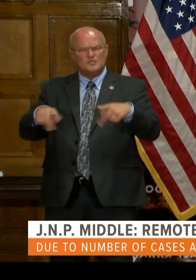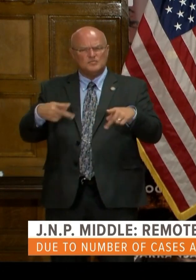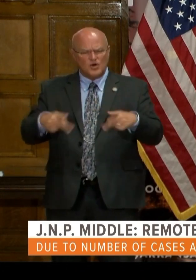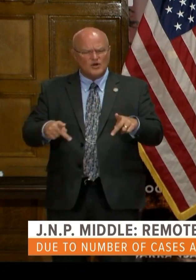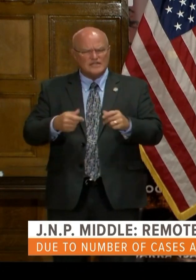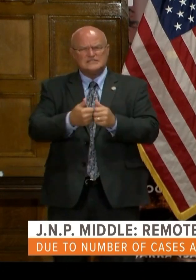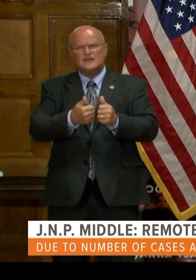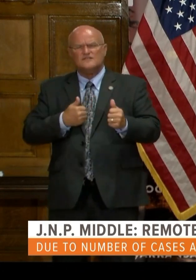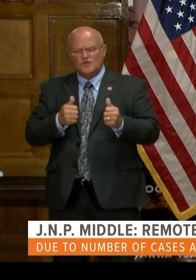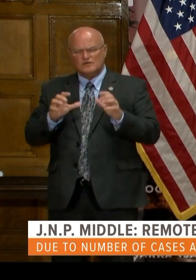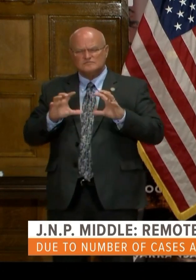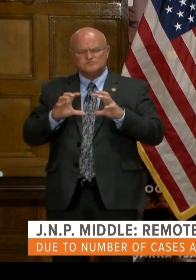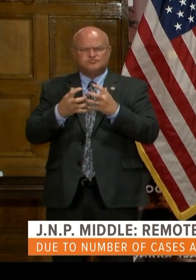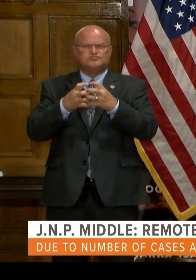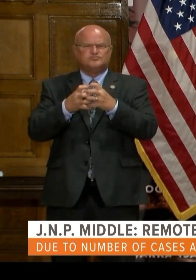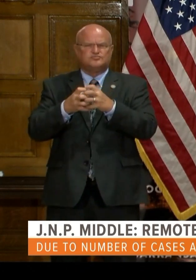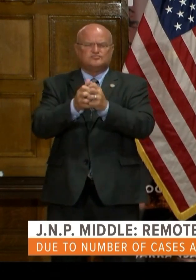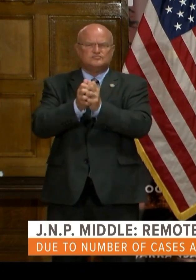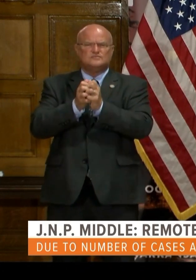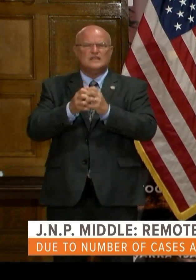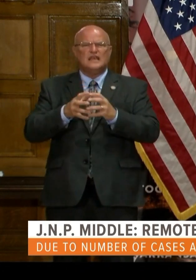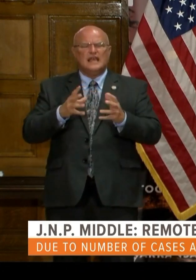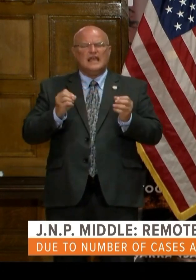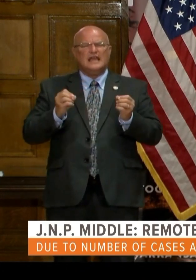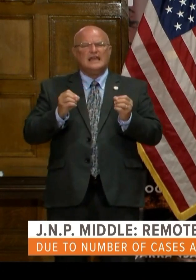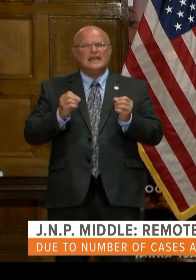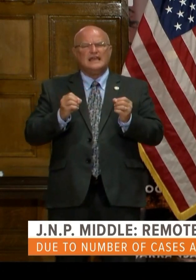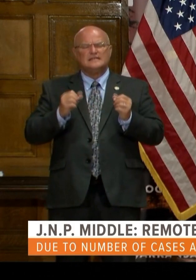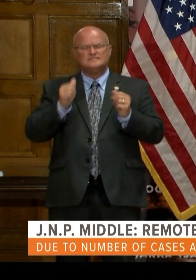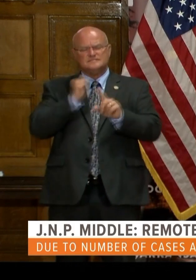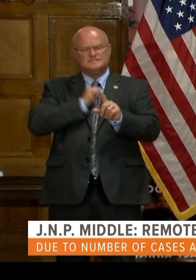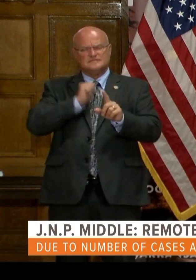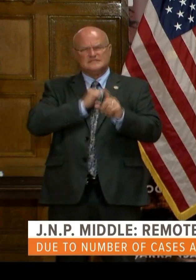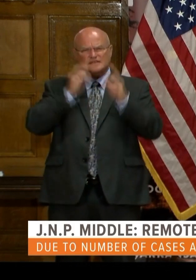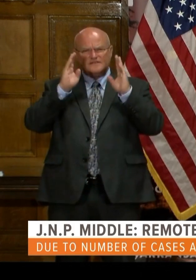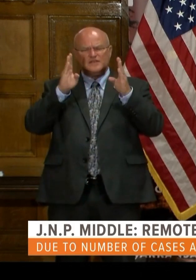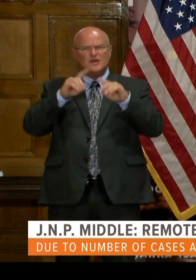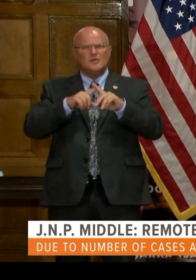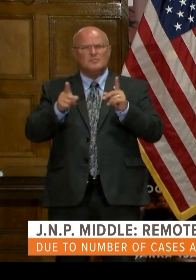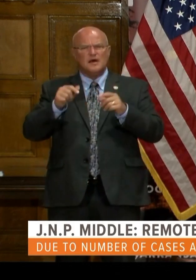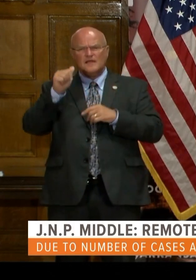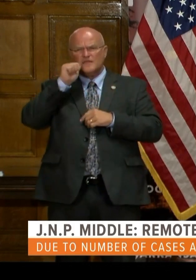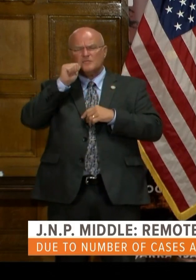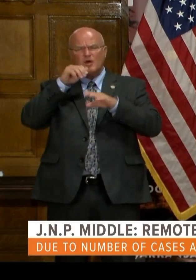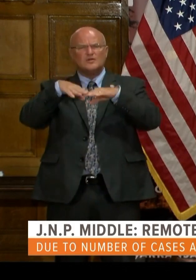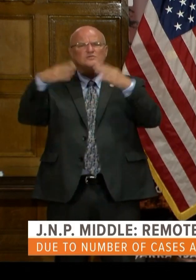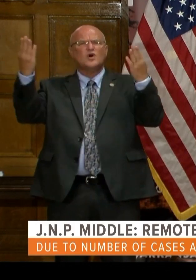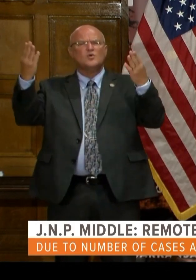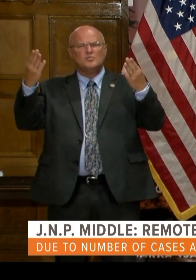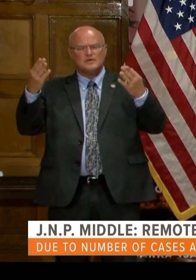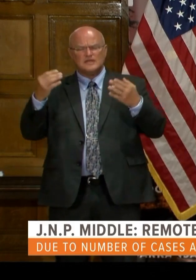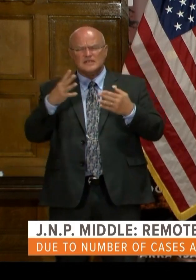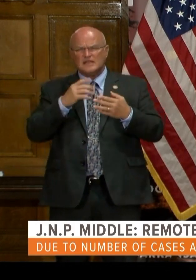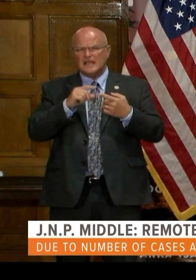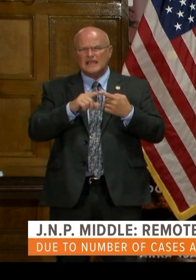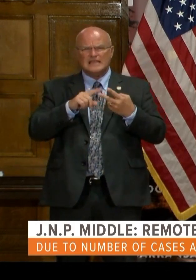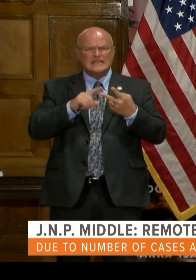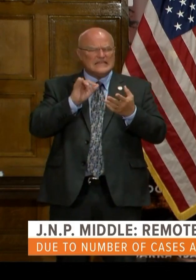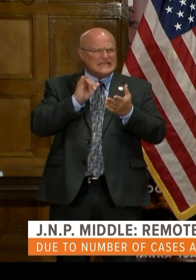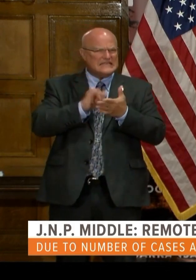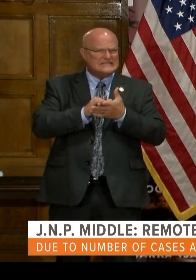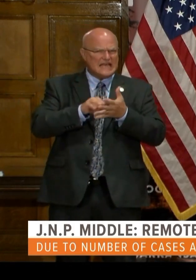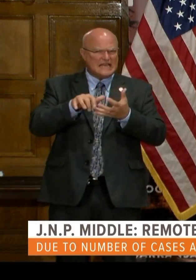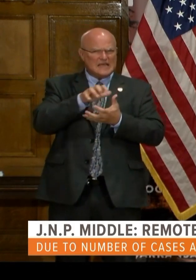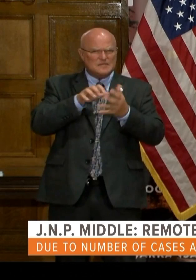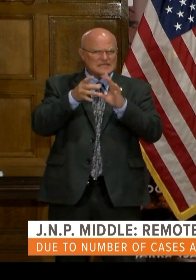avoid crowds and use self-discipline, but we still have the bars open up there. Is that a